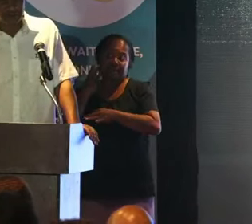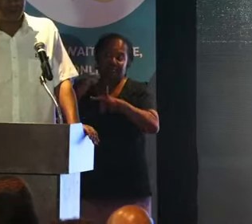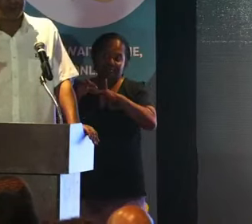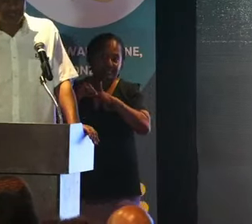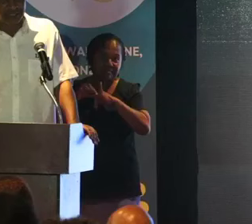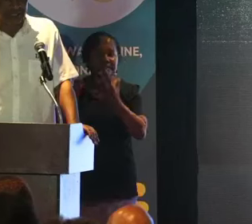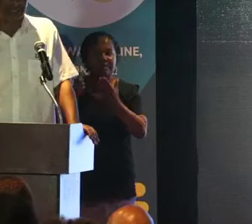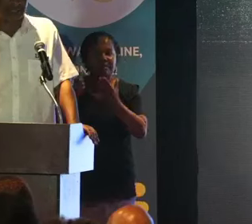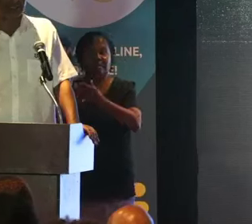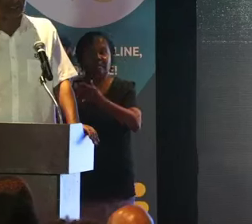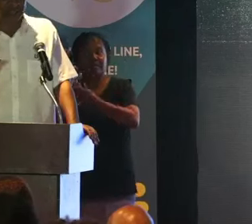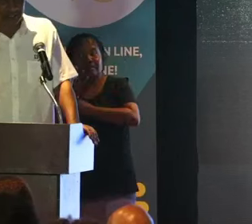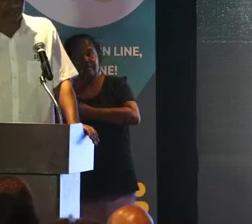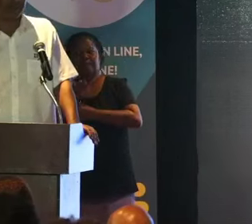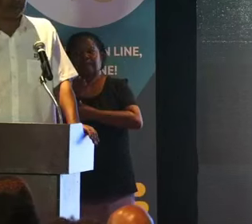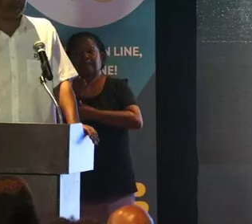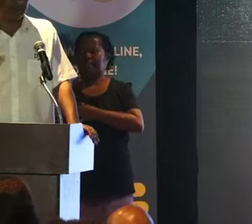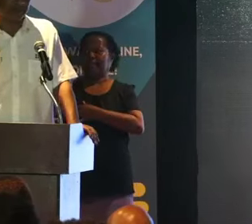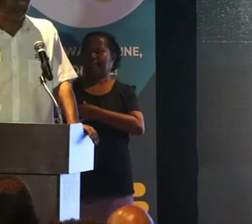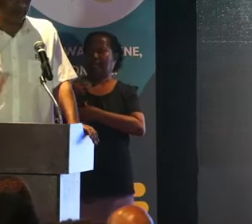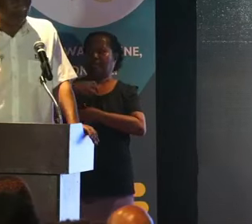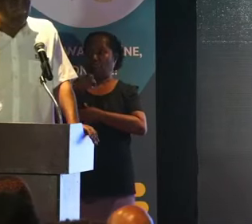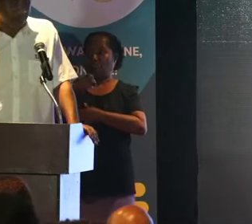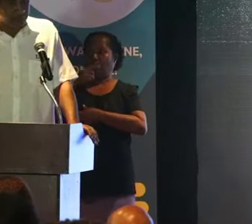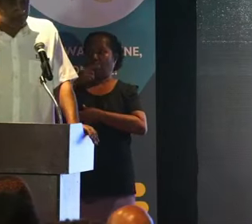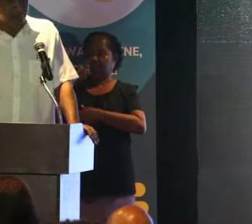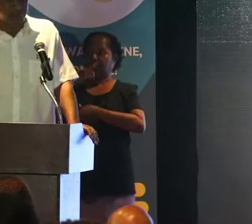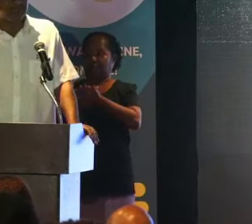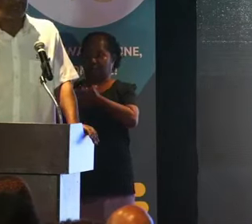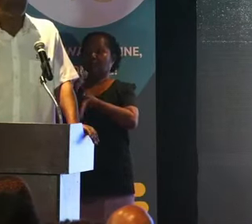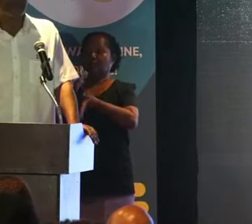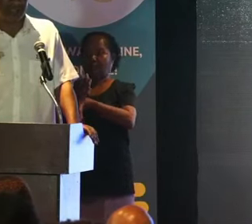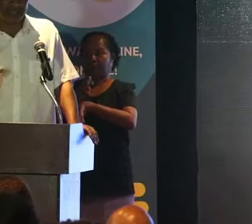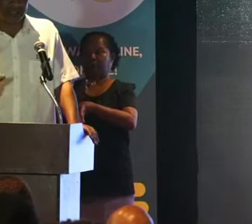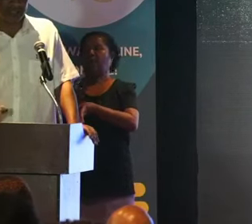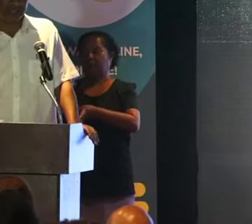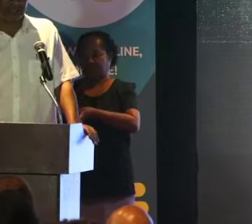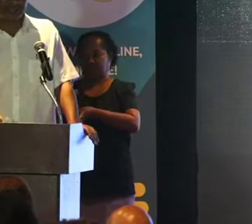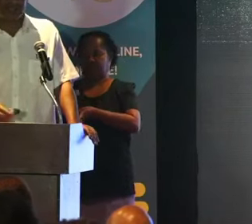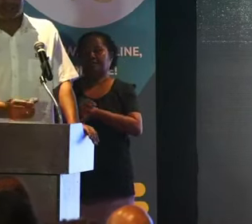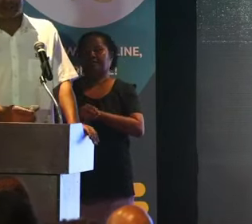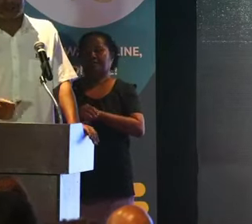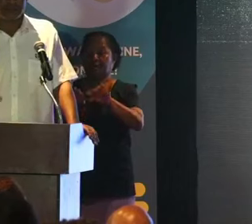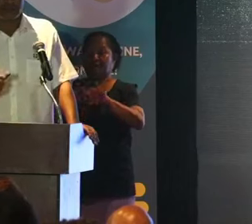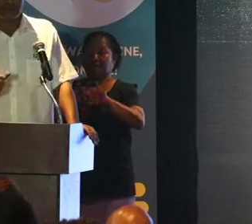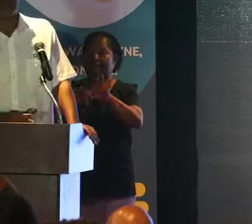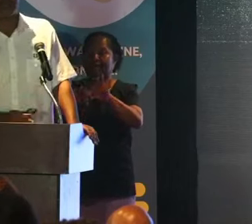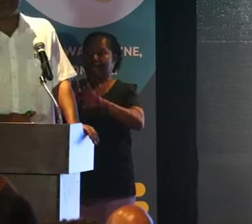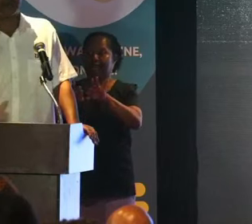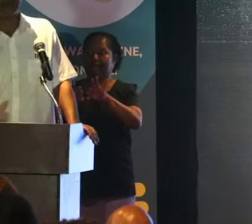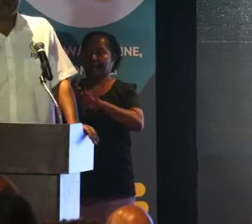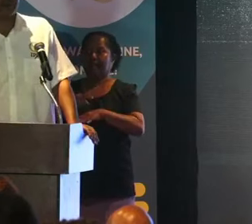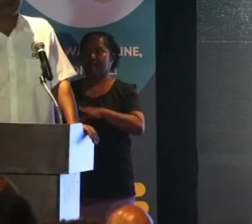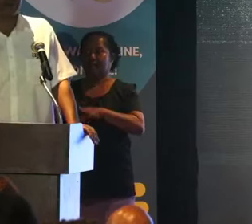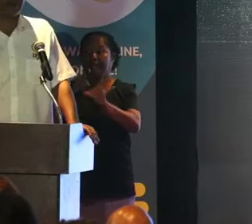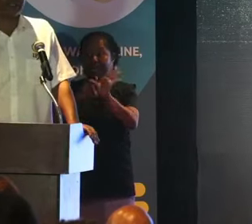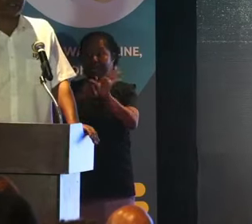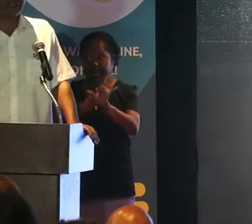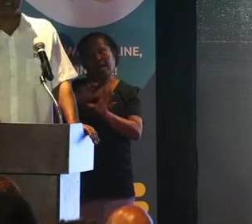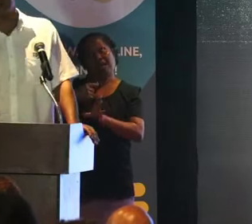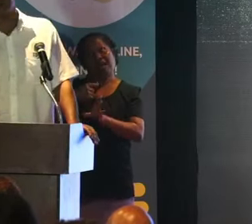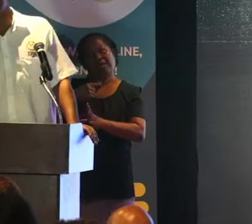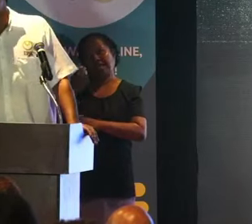you grow, you will need hands. You will need people to work. So you need to already plan ahead. So in 1 year, I will have one